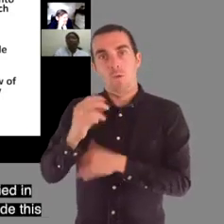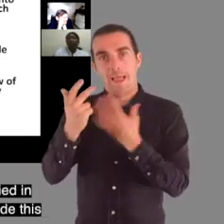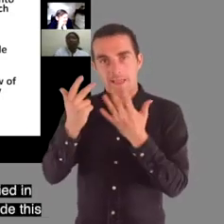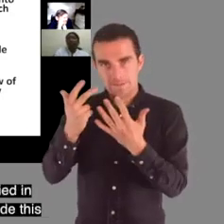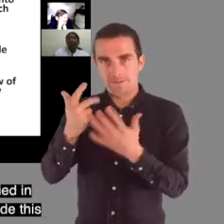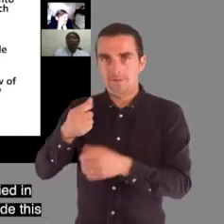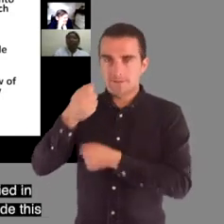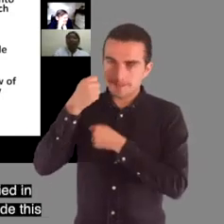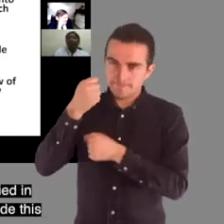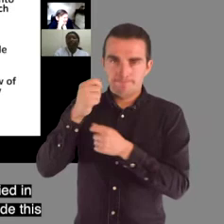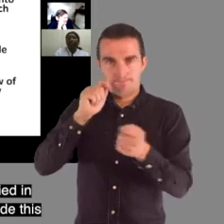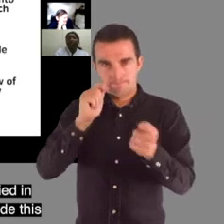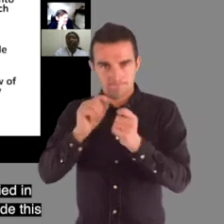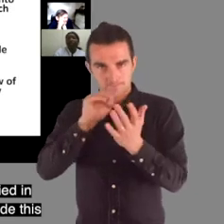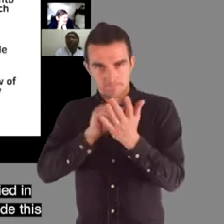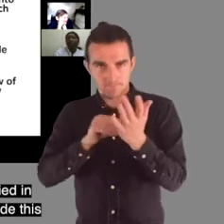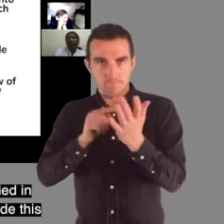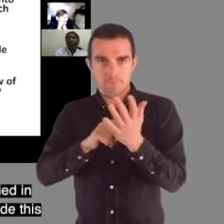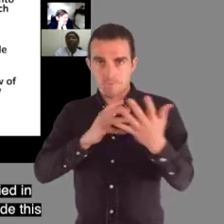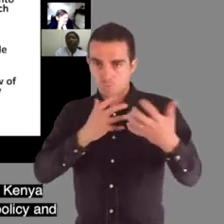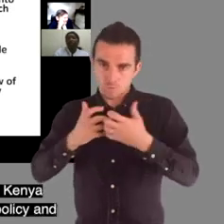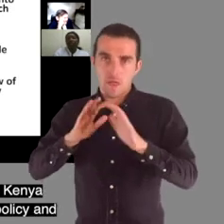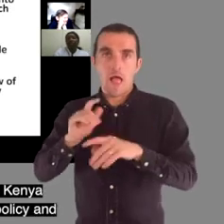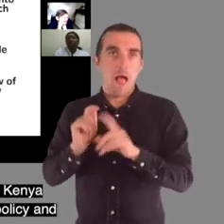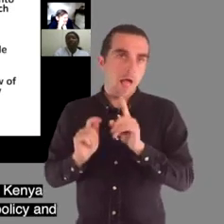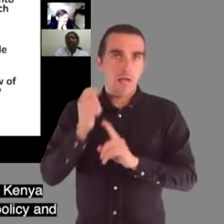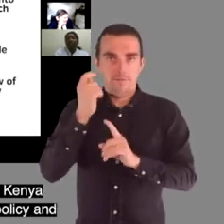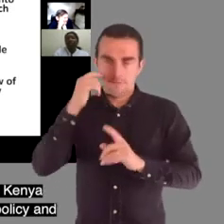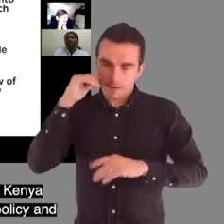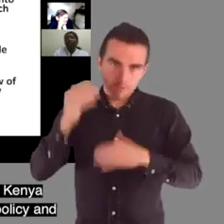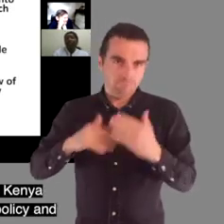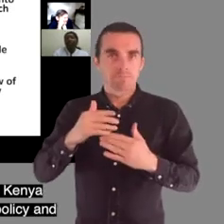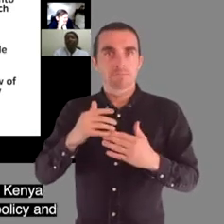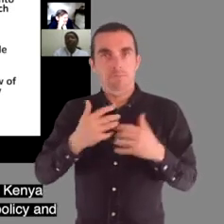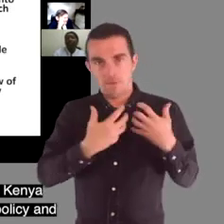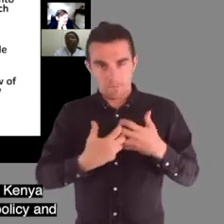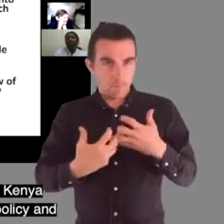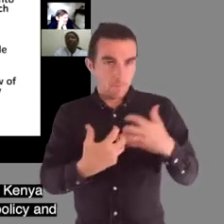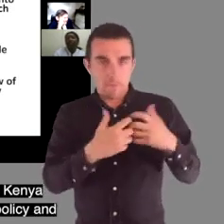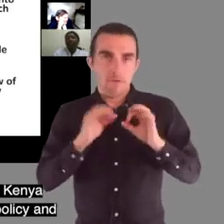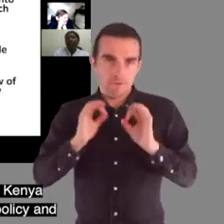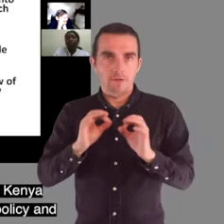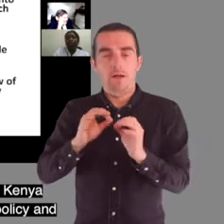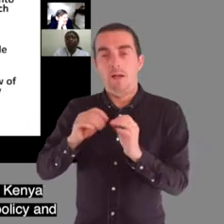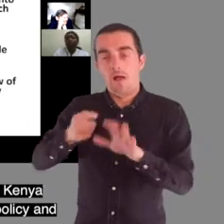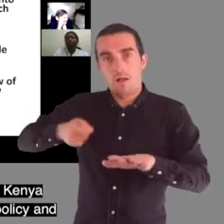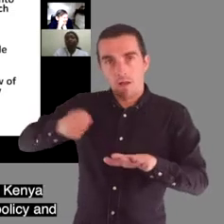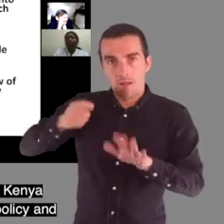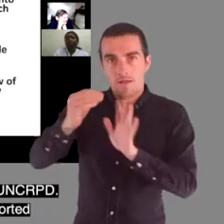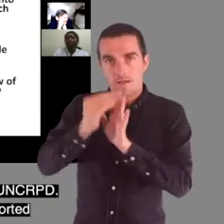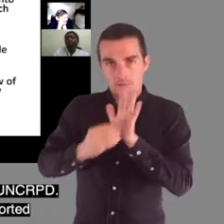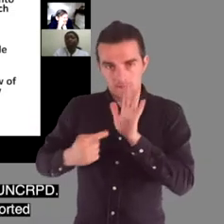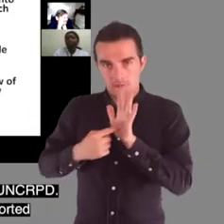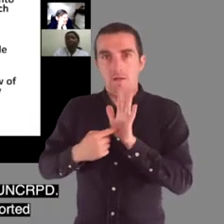in 2008, and it has lobbied to include this framework in the Constitution of Kenya and subsequent implementation policy